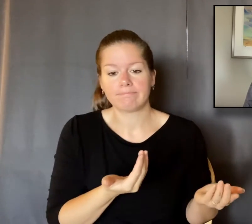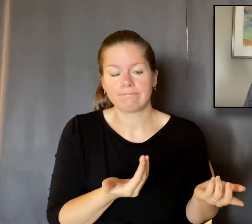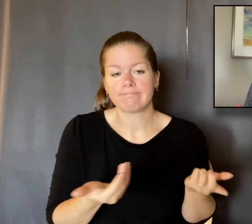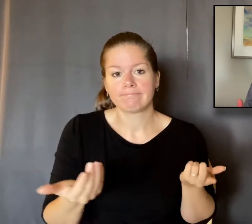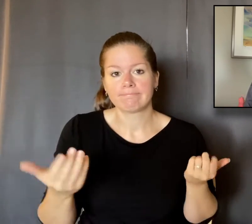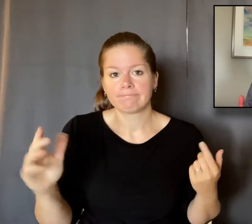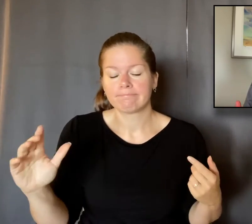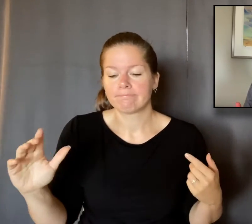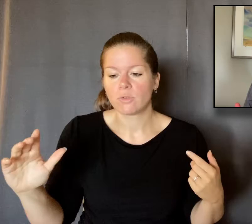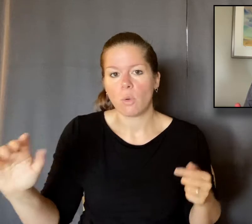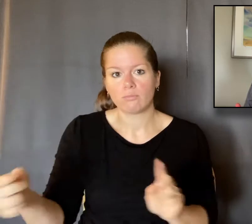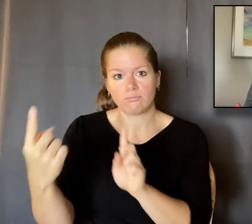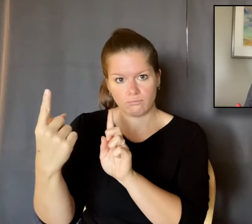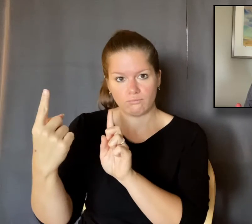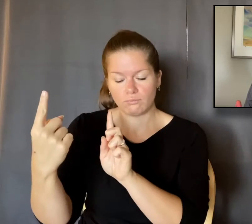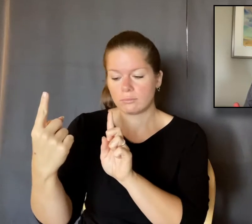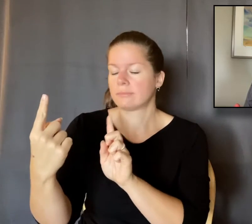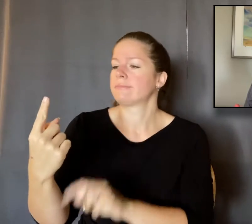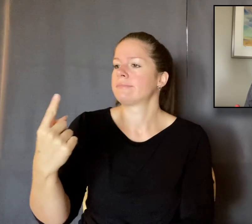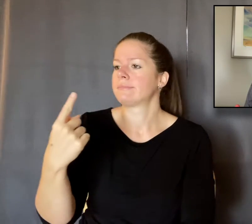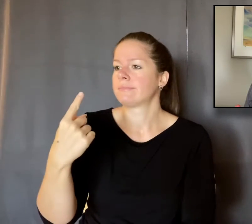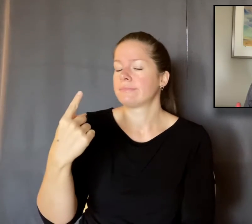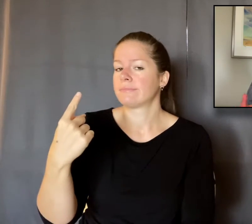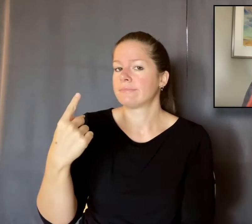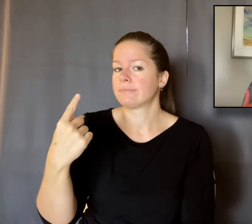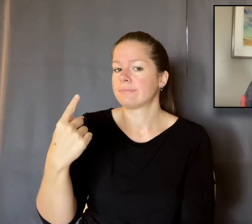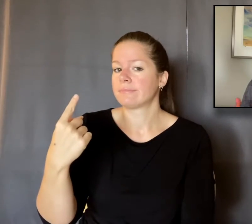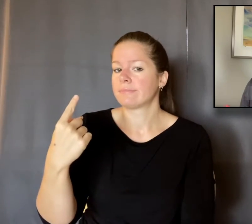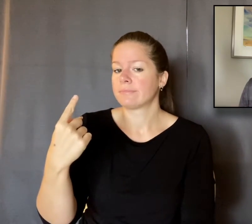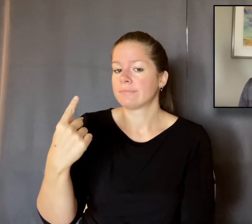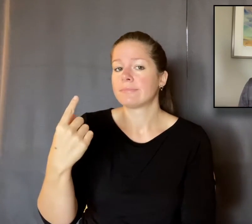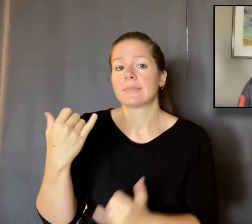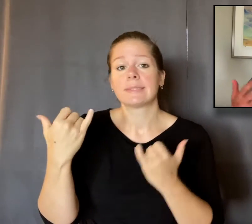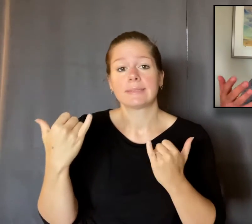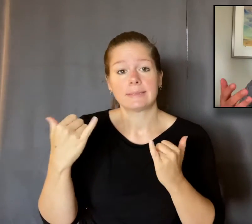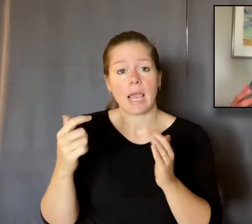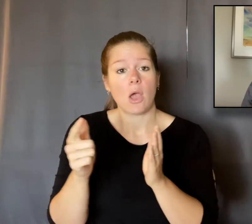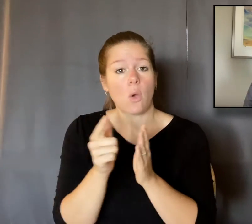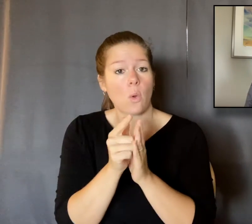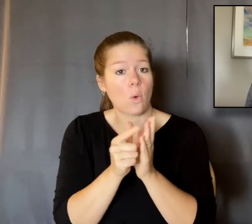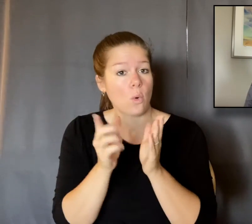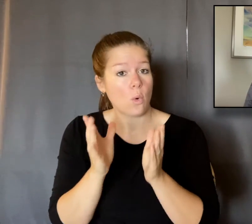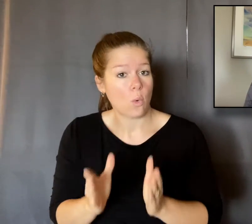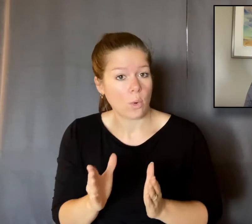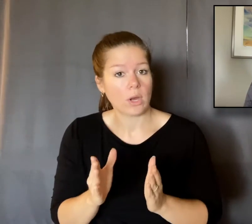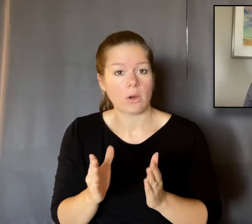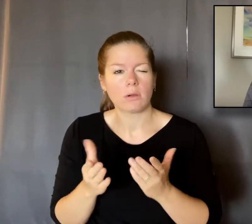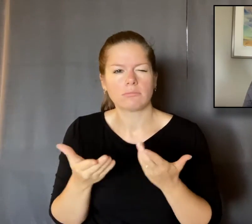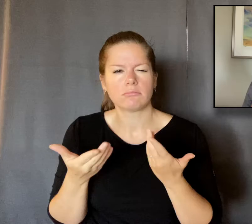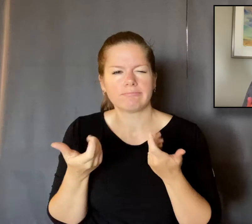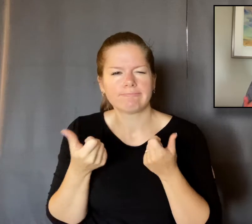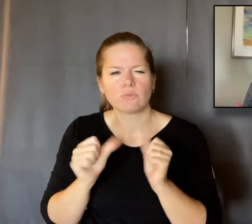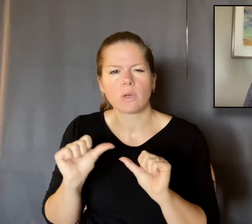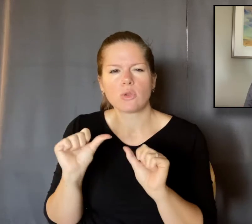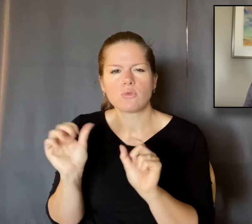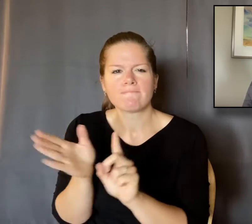you we enjoy much peace, and since by your foresight, most excellent Felix," he's appealing to Felix,